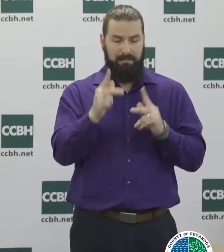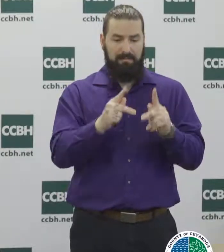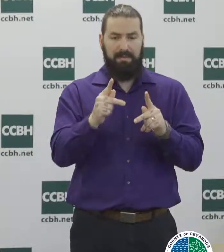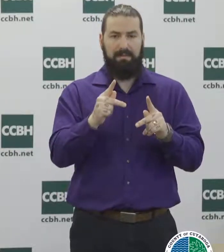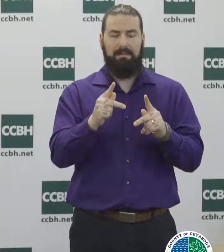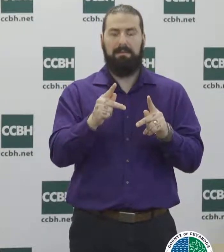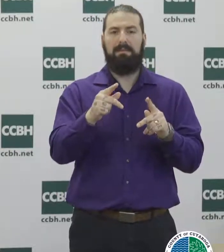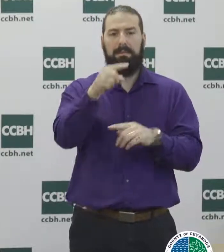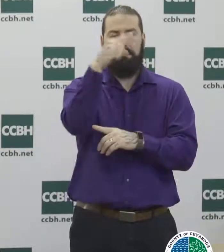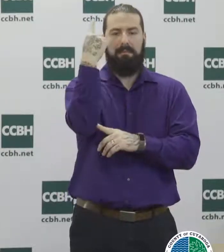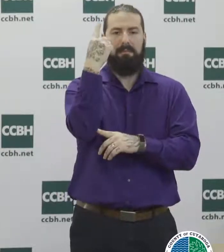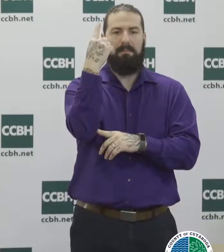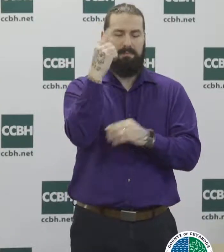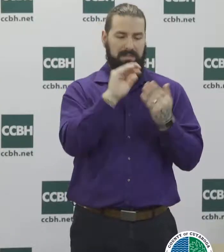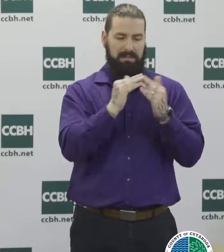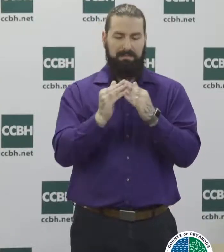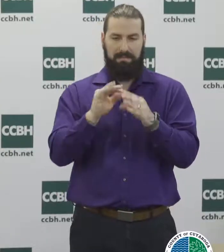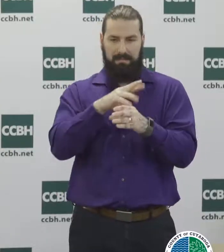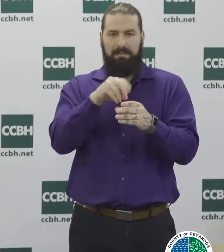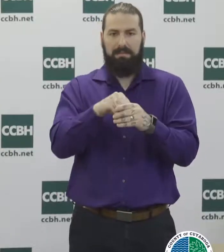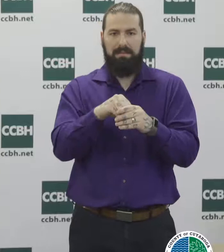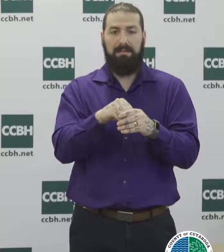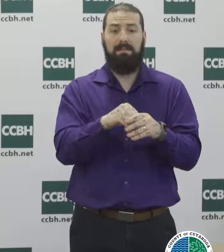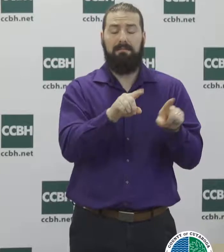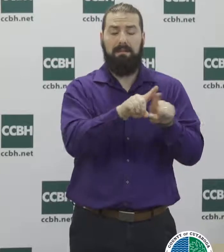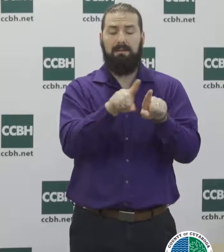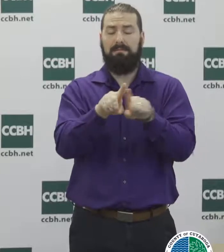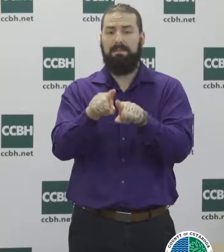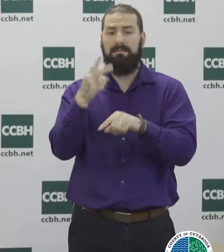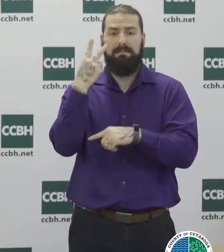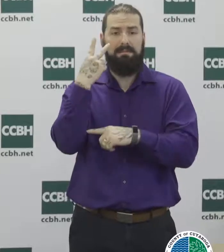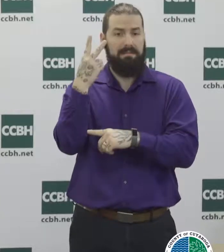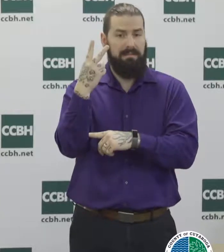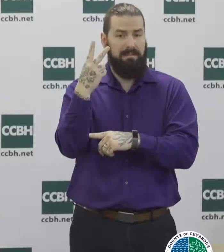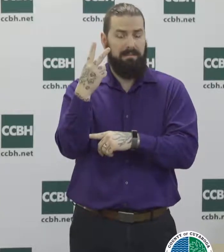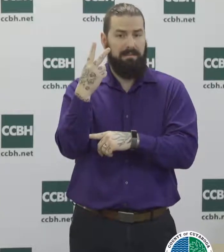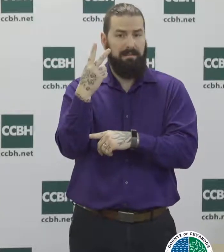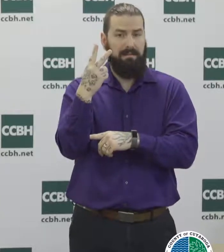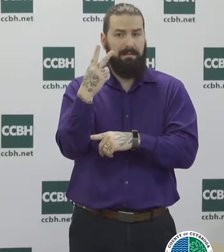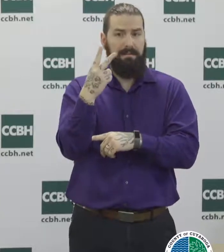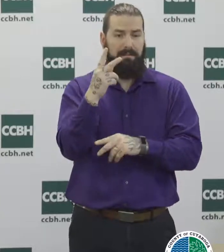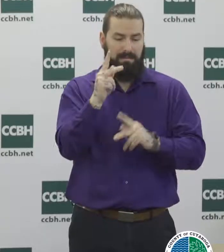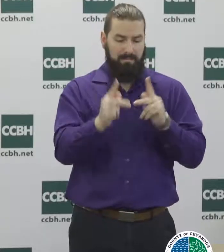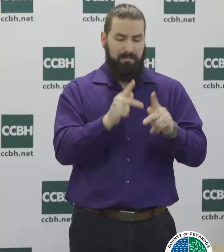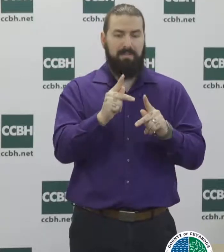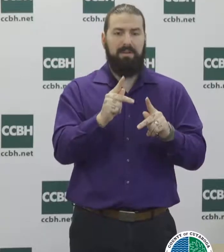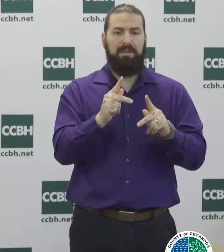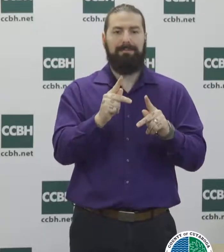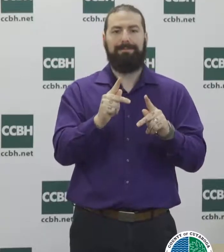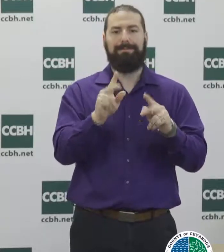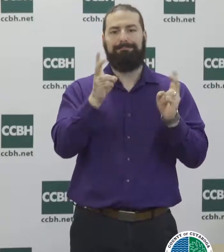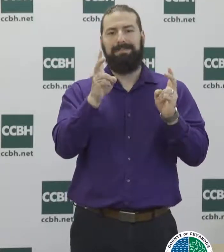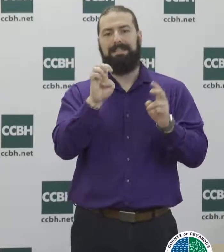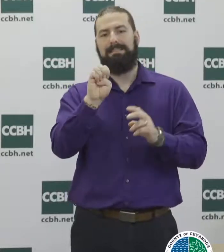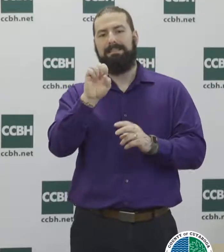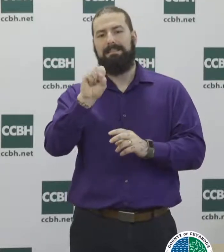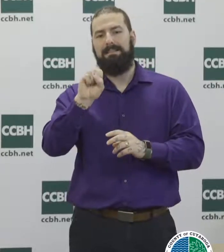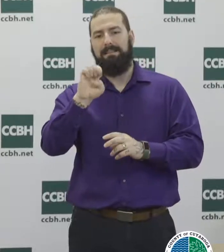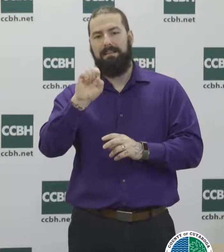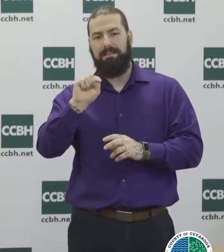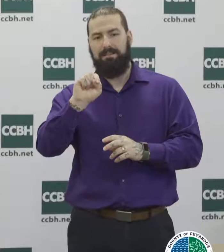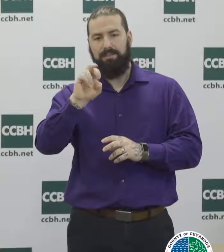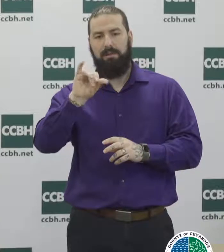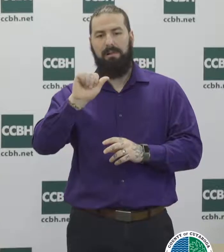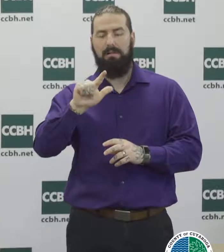in the Black community. We're also seeing that the frontline workers, the essential workers, are often people